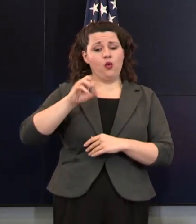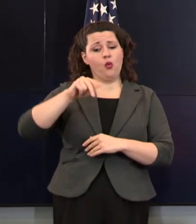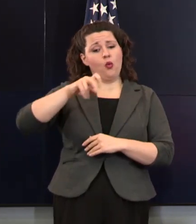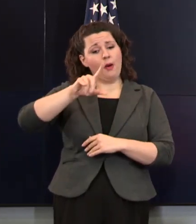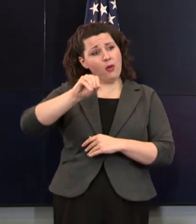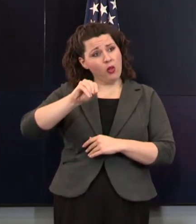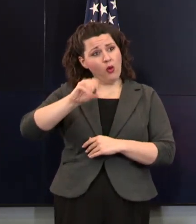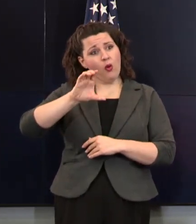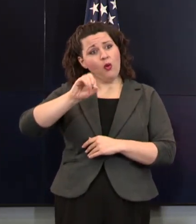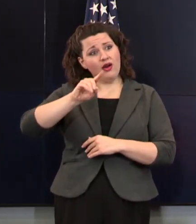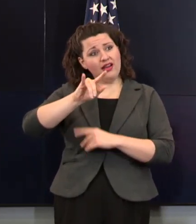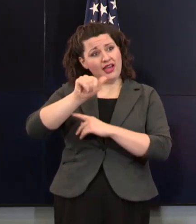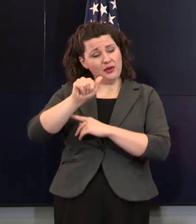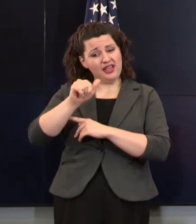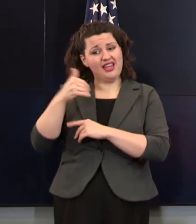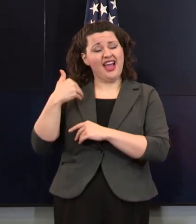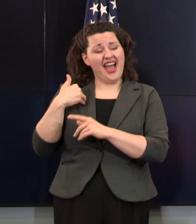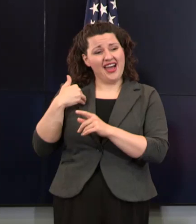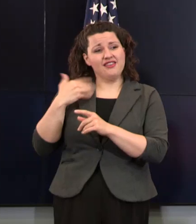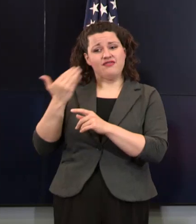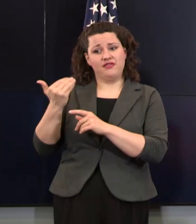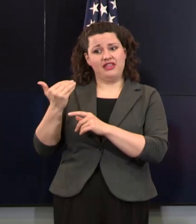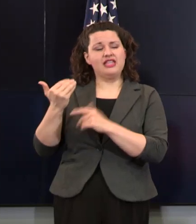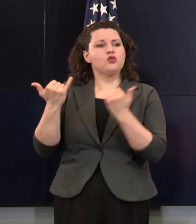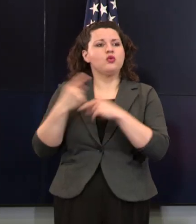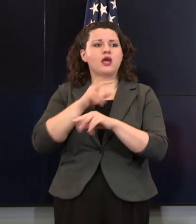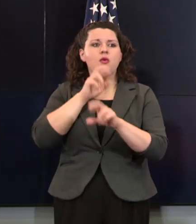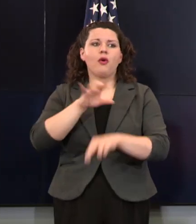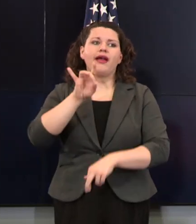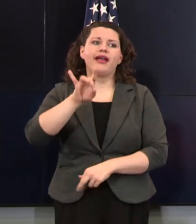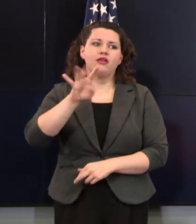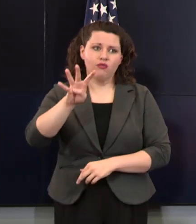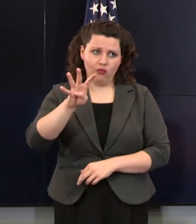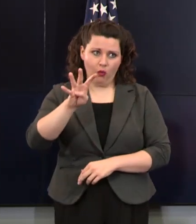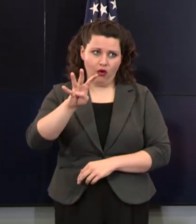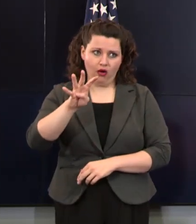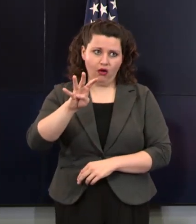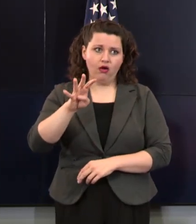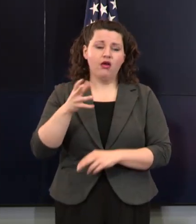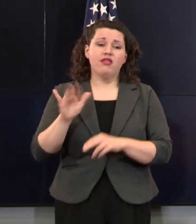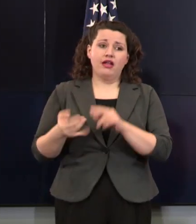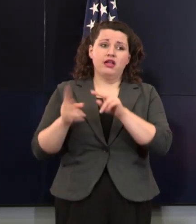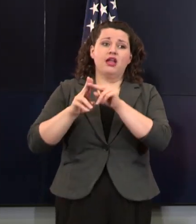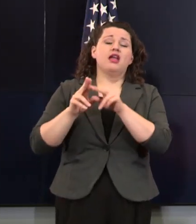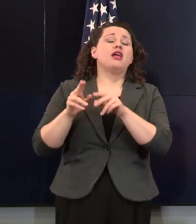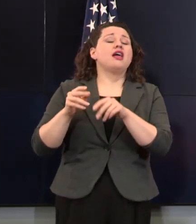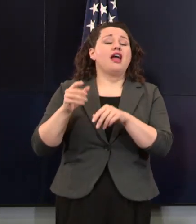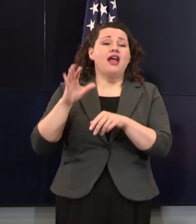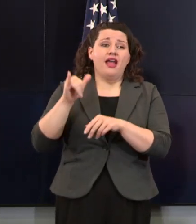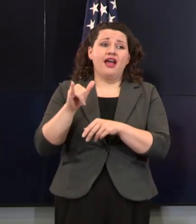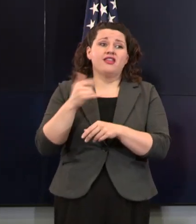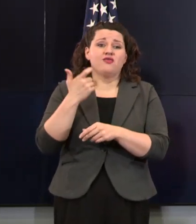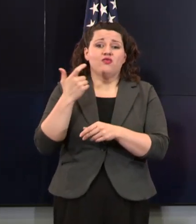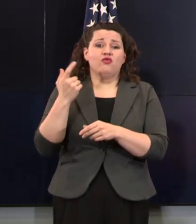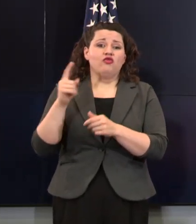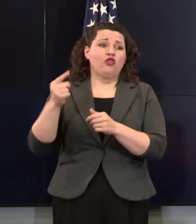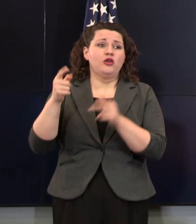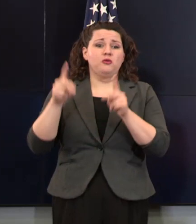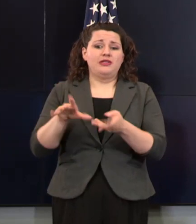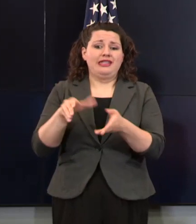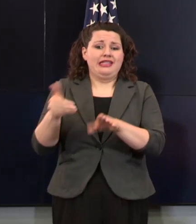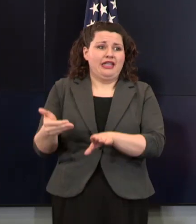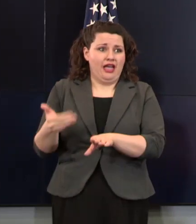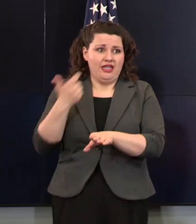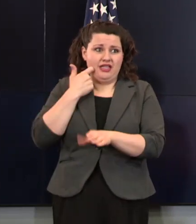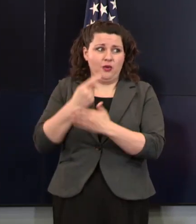had 15 cases. Today they reported 84 cases, and they announced the first death related to the virus over the weekend, and only